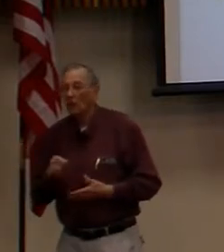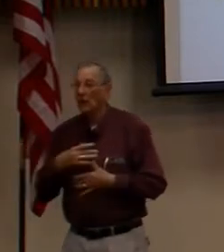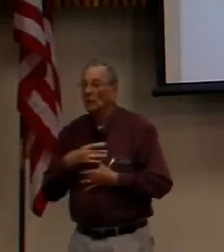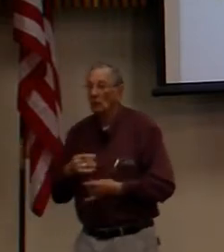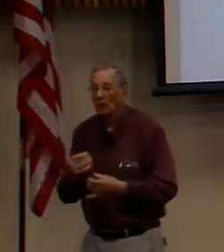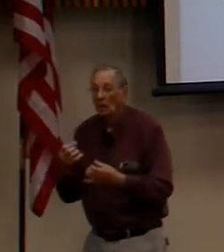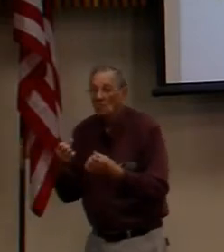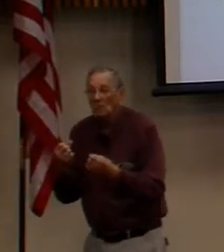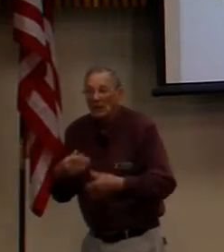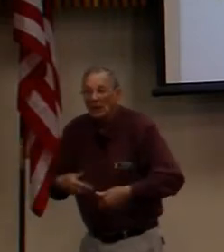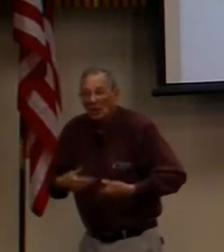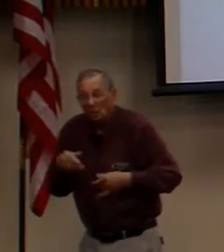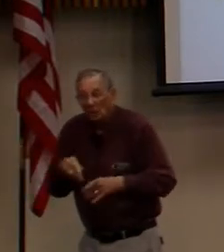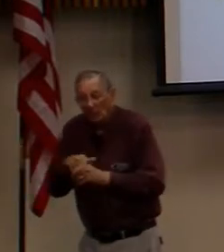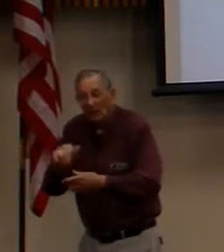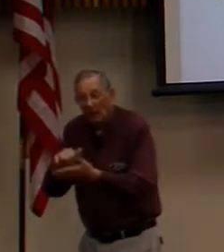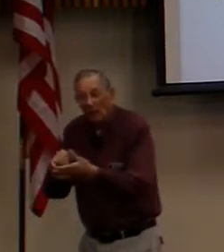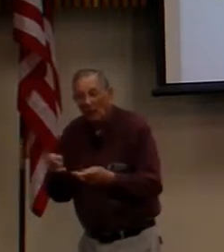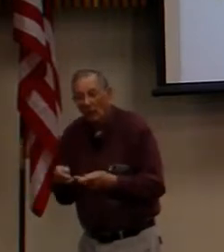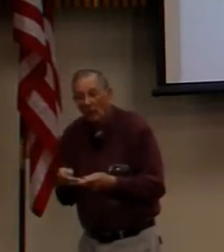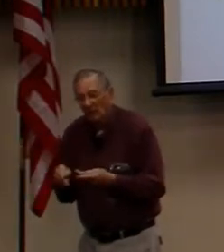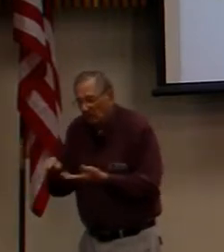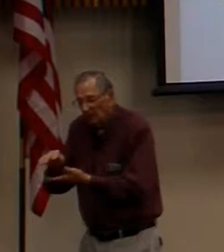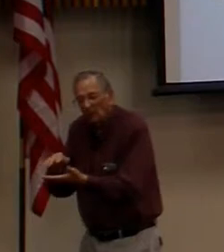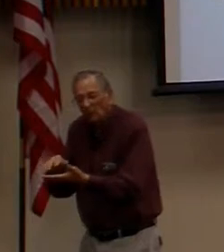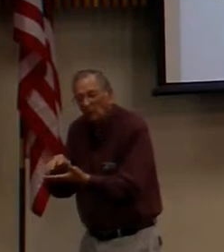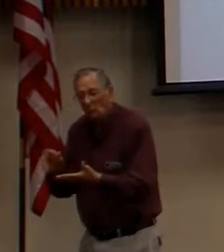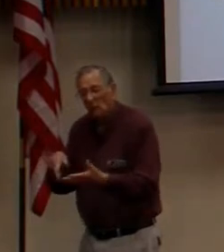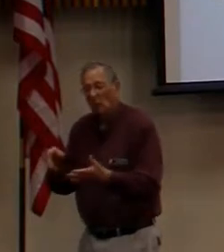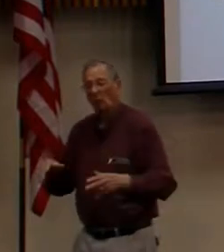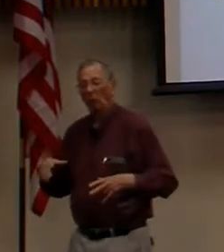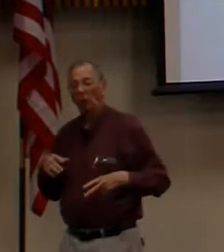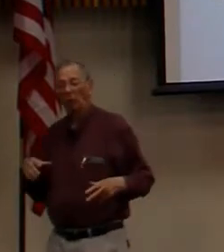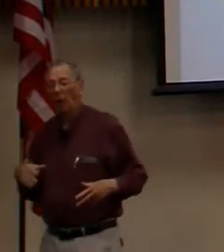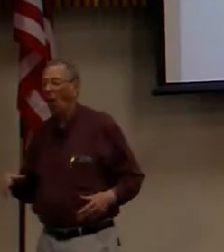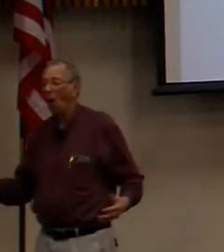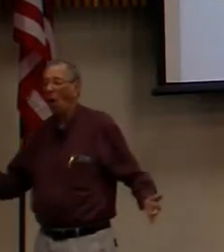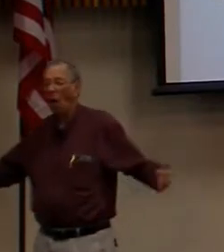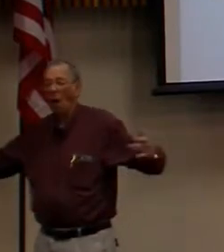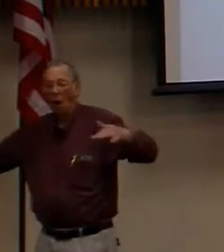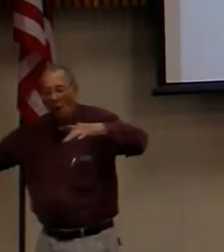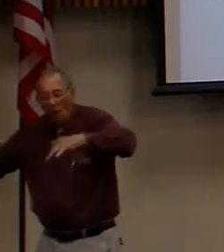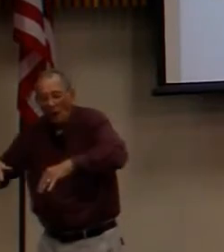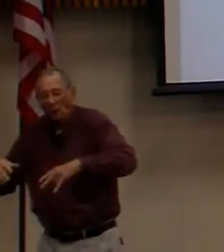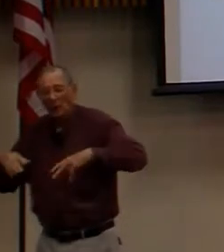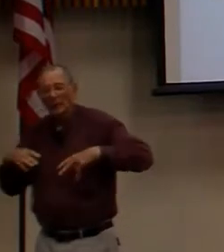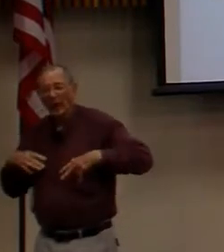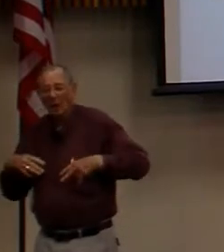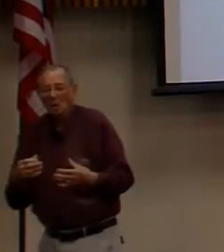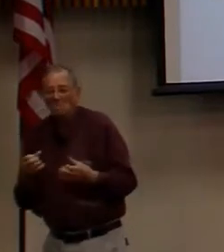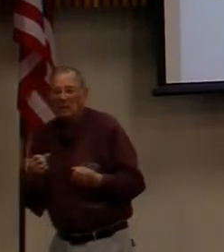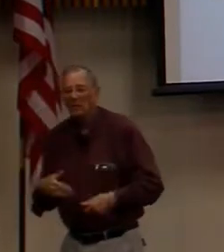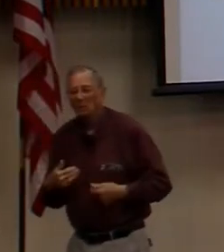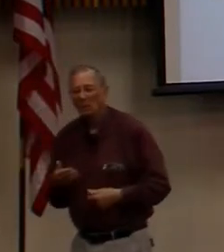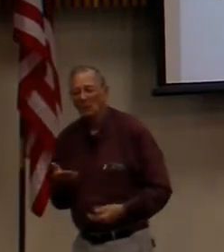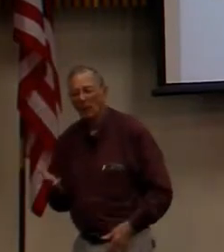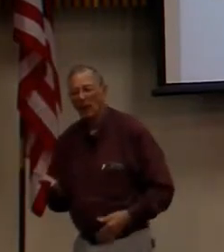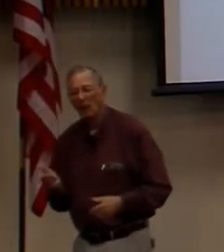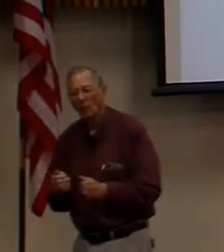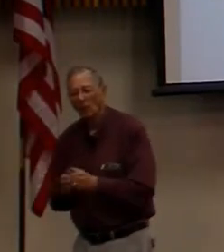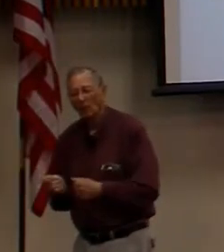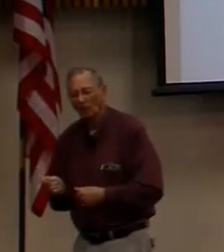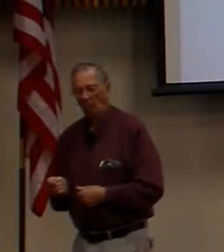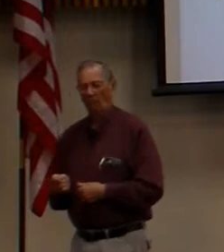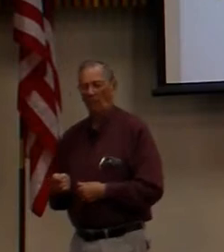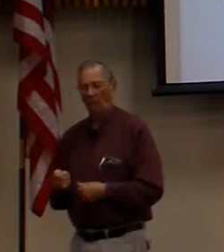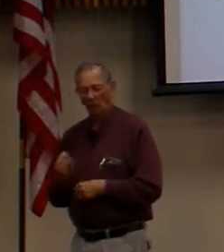people there. And mixed in with people who have retired from all over the country, they come to this place. And that's